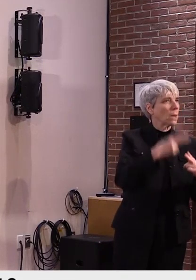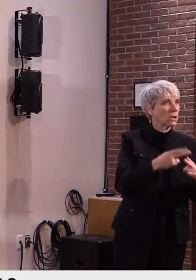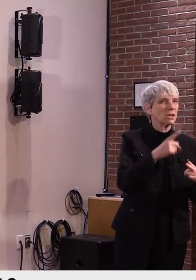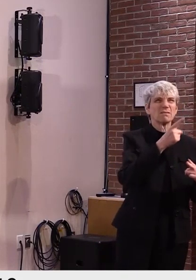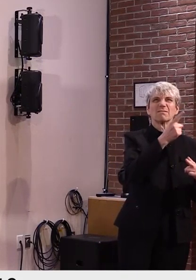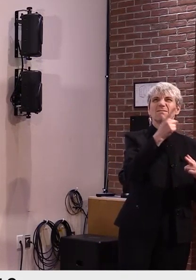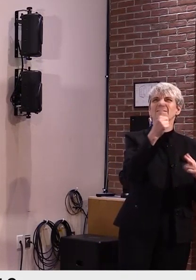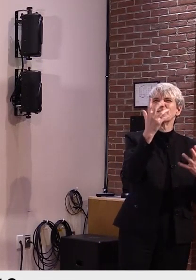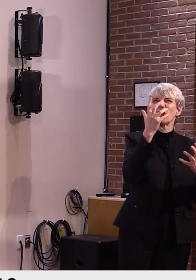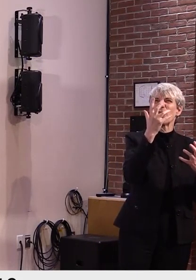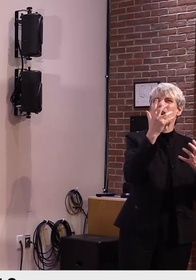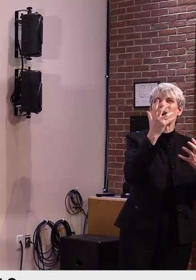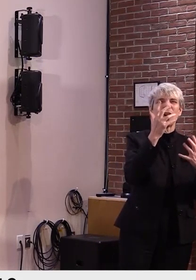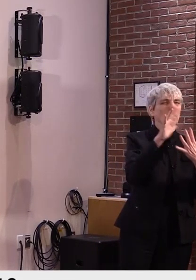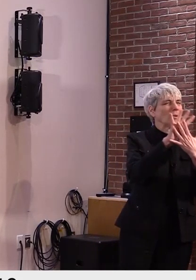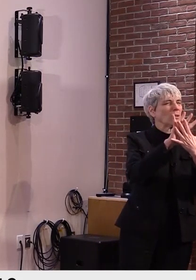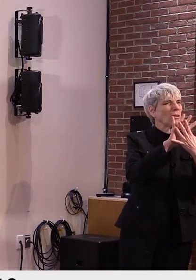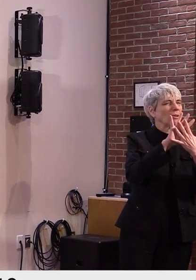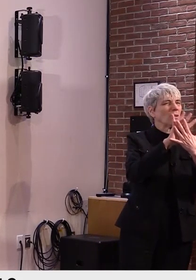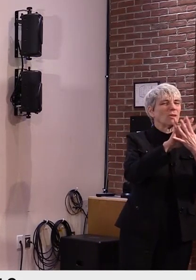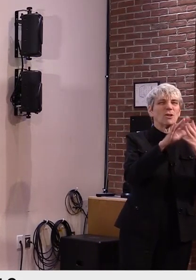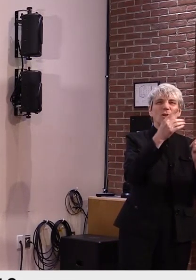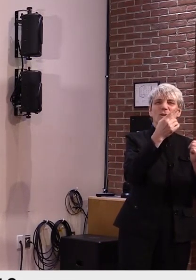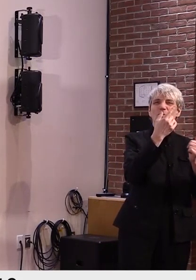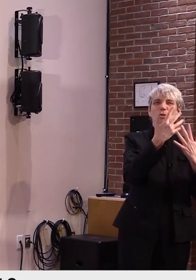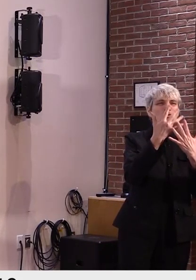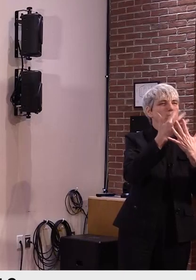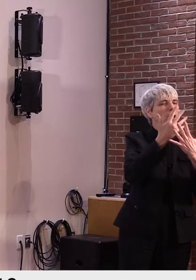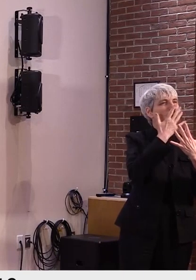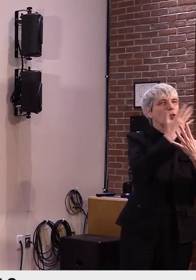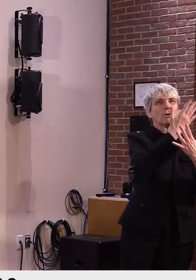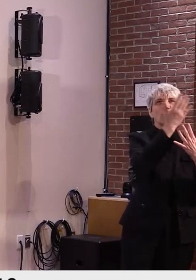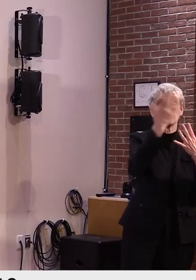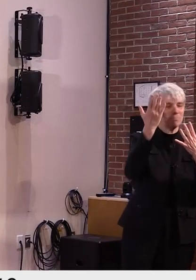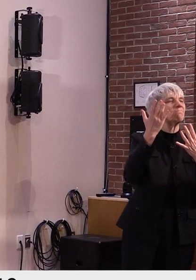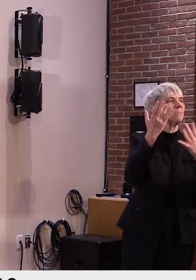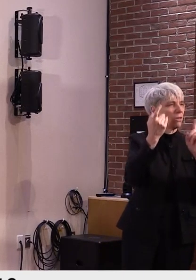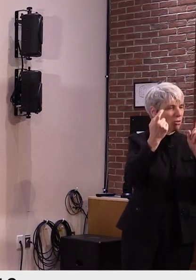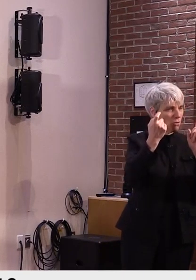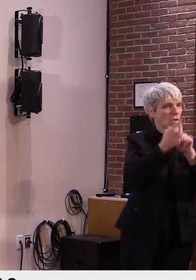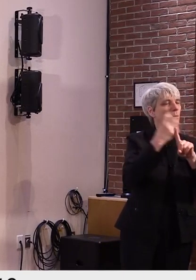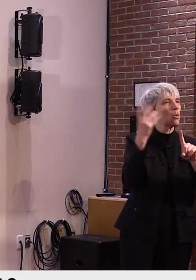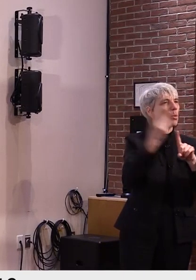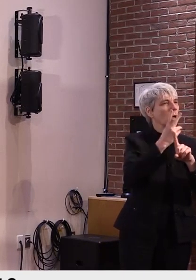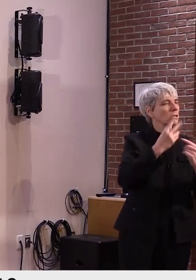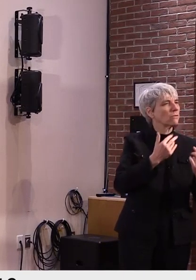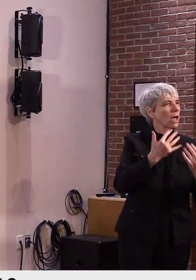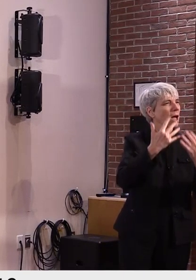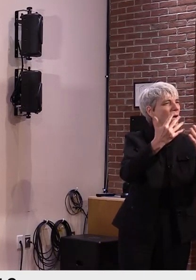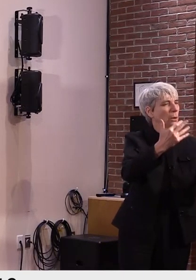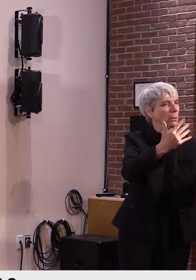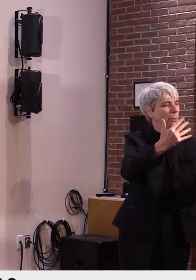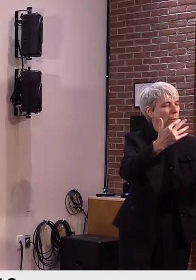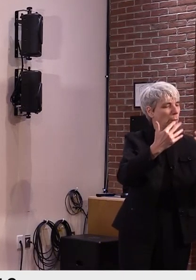from the remnants of the fires and the smoke from the West Coast. Right. Yes,